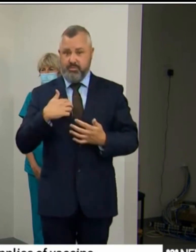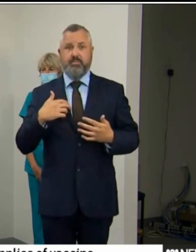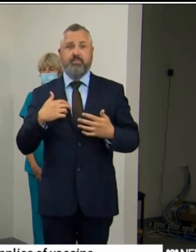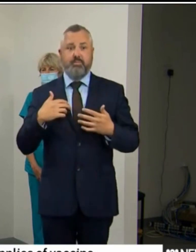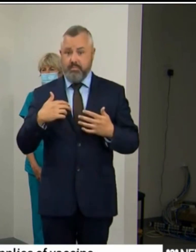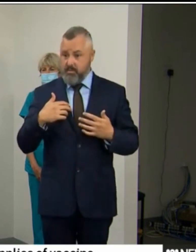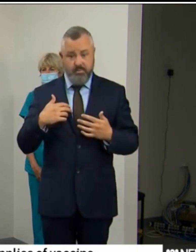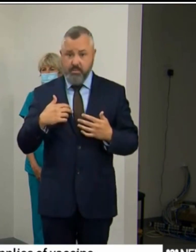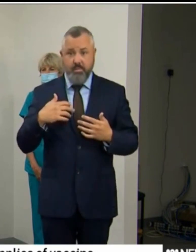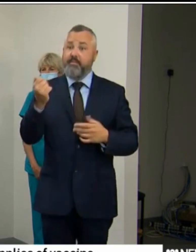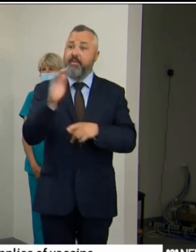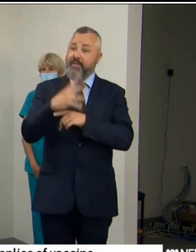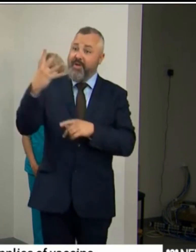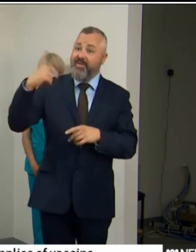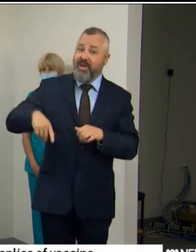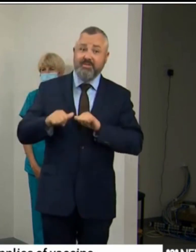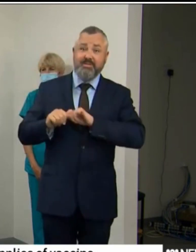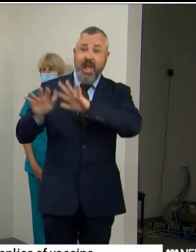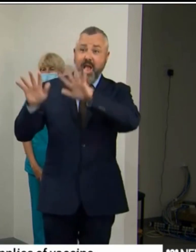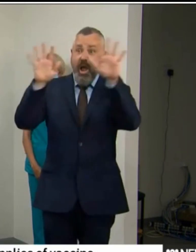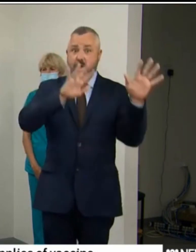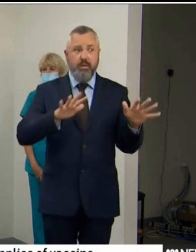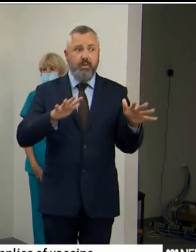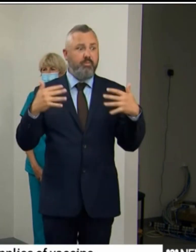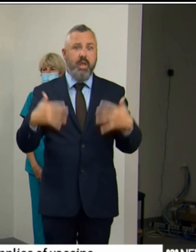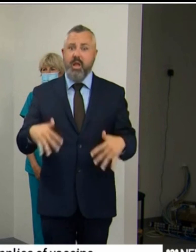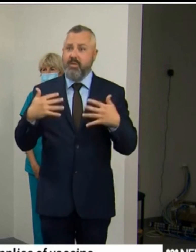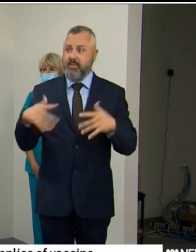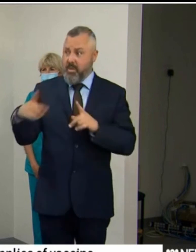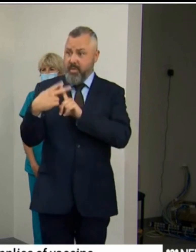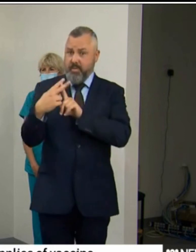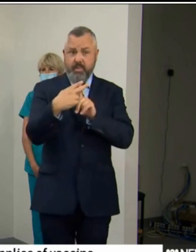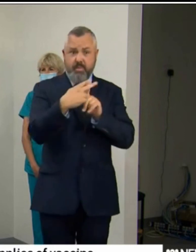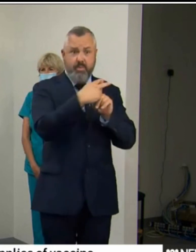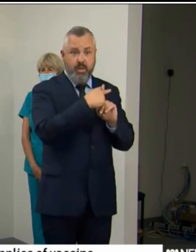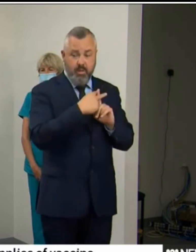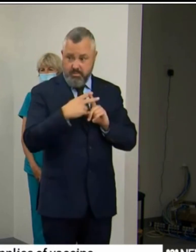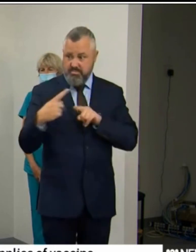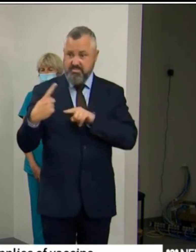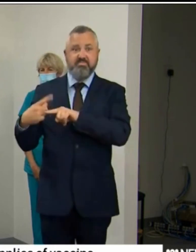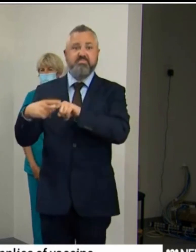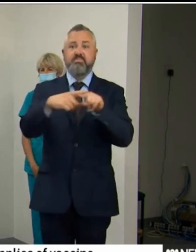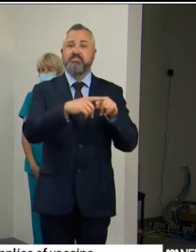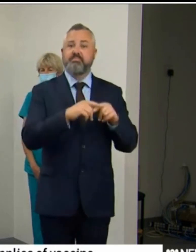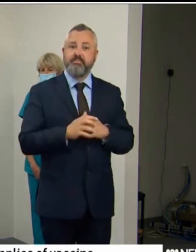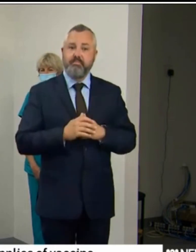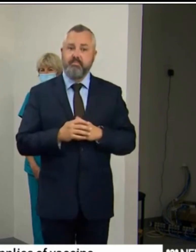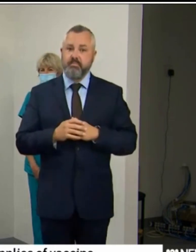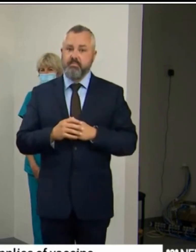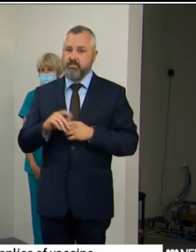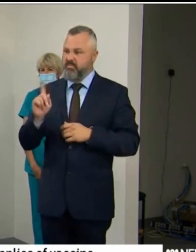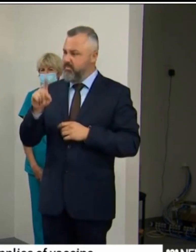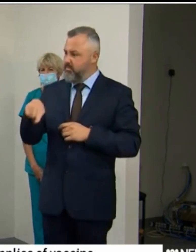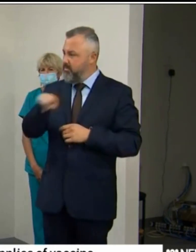4,000 practices that have applied and been approved. What does that mean, though, for the cost recovery, though? Will they be out of